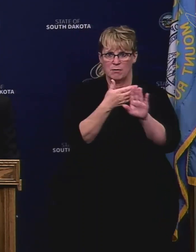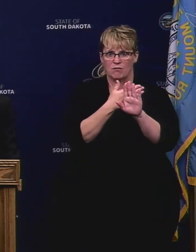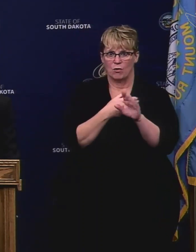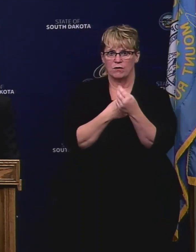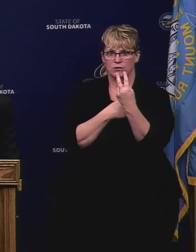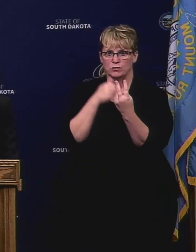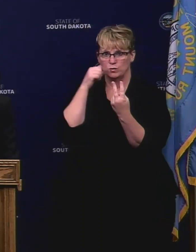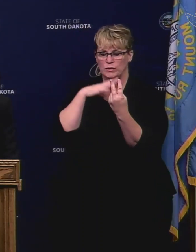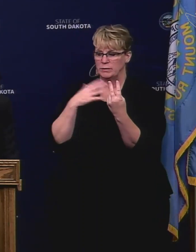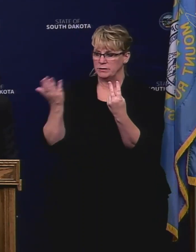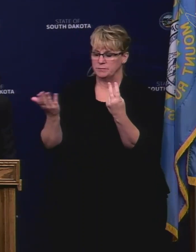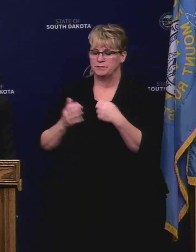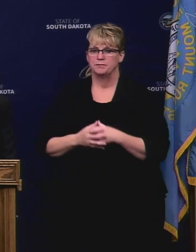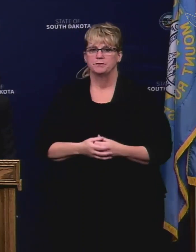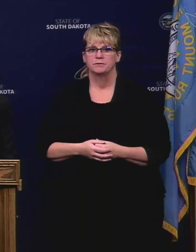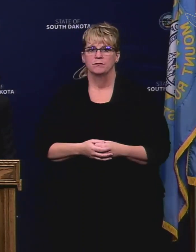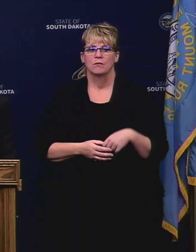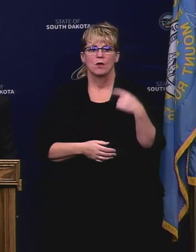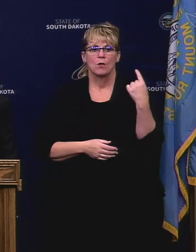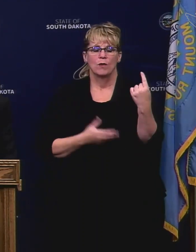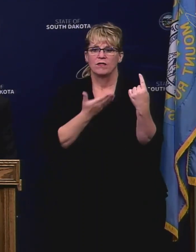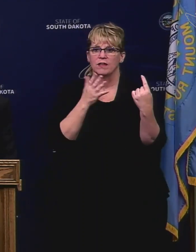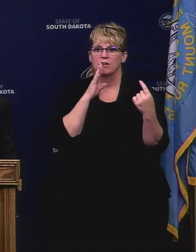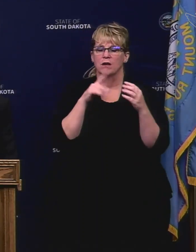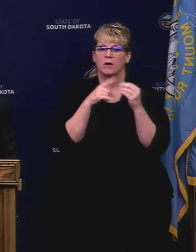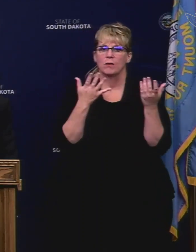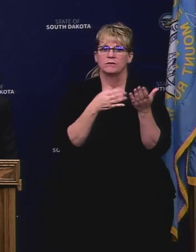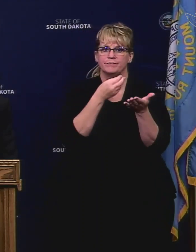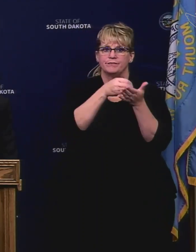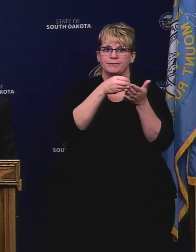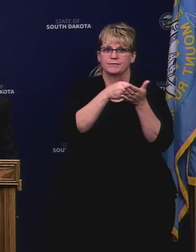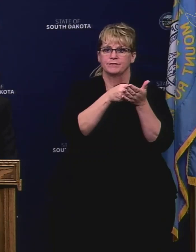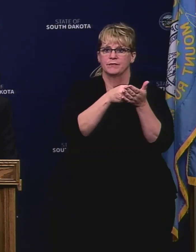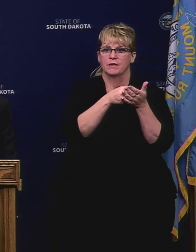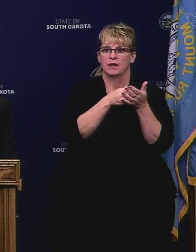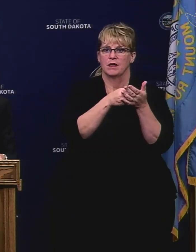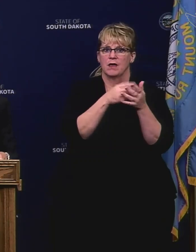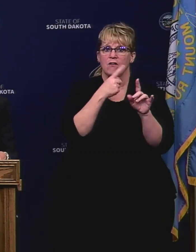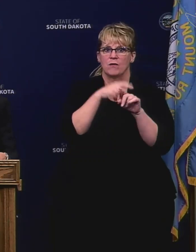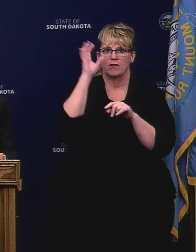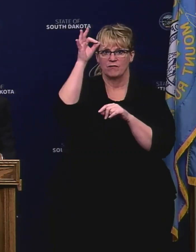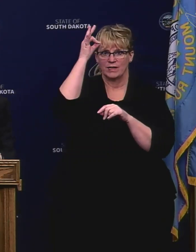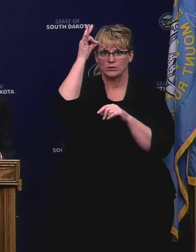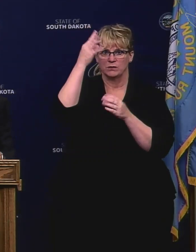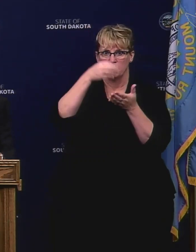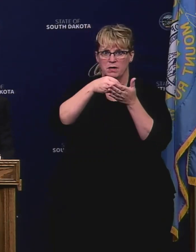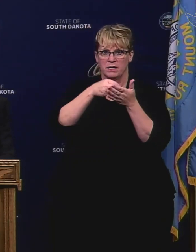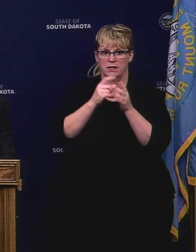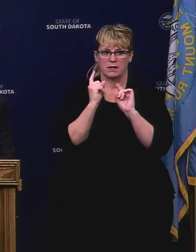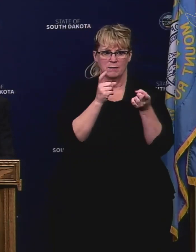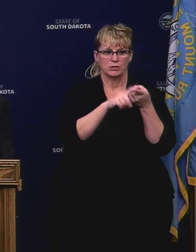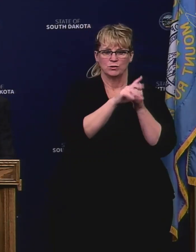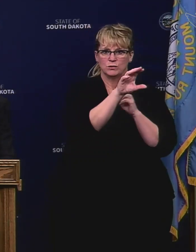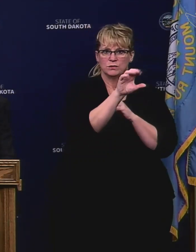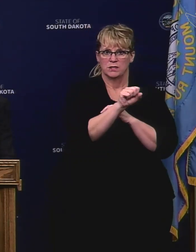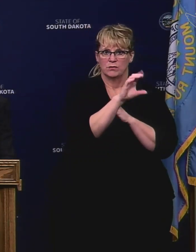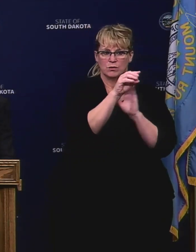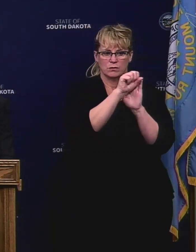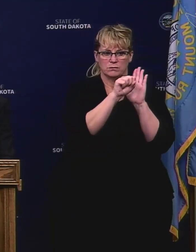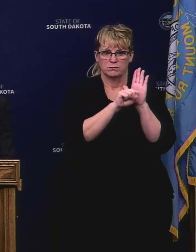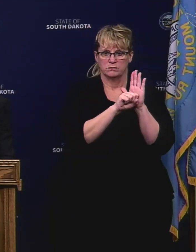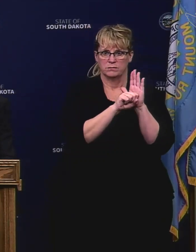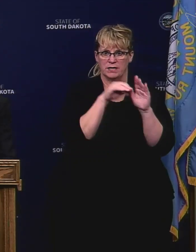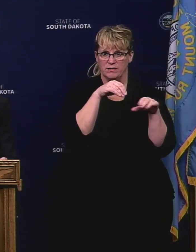has to do with revenue and federal government dollars that may be coming to the state of South Dakota in the future, and some that